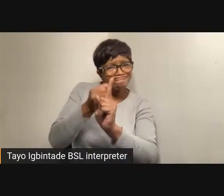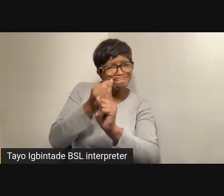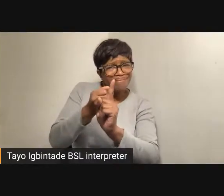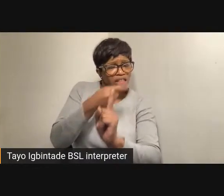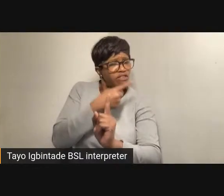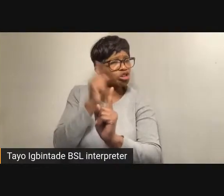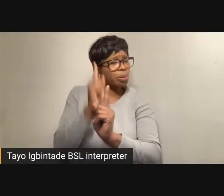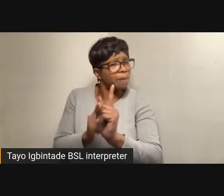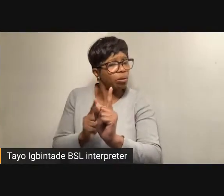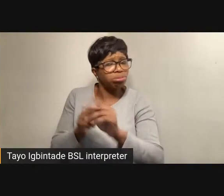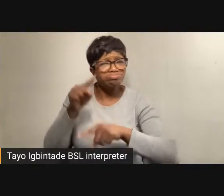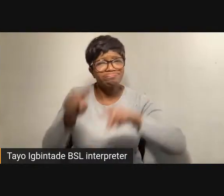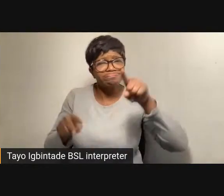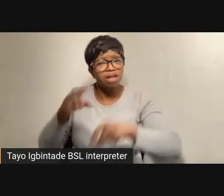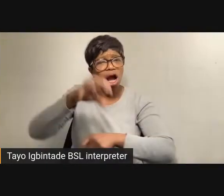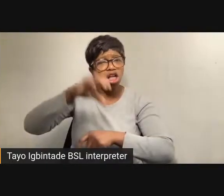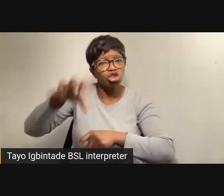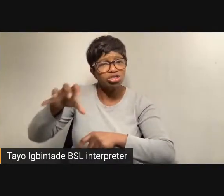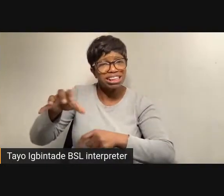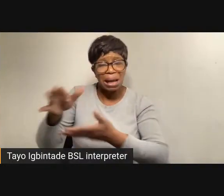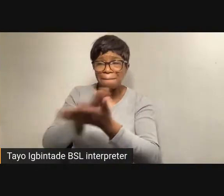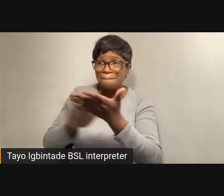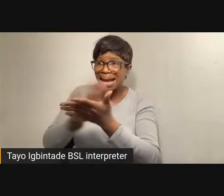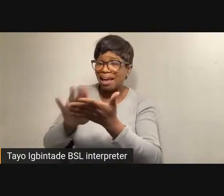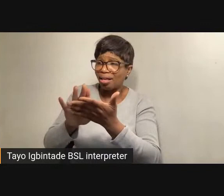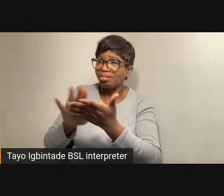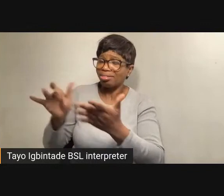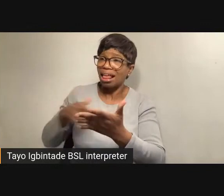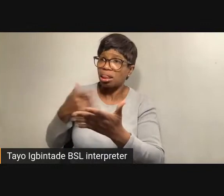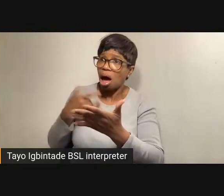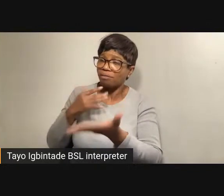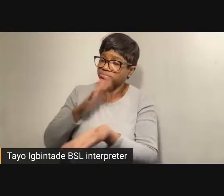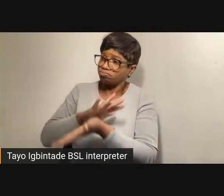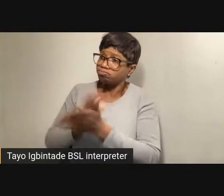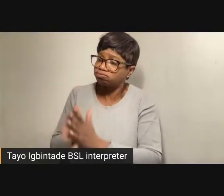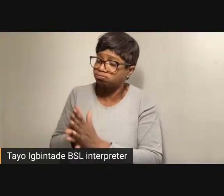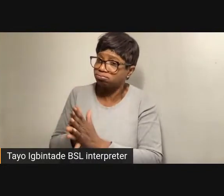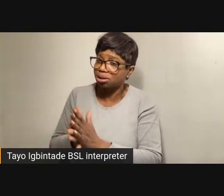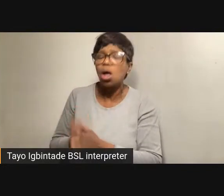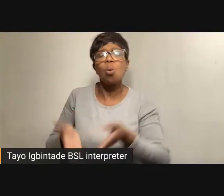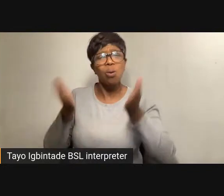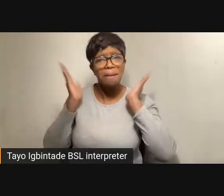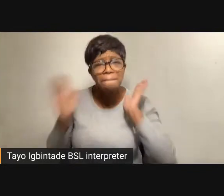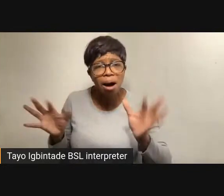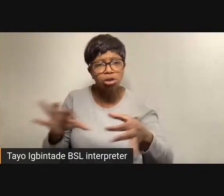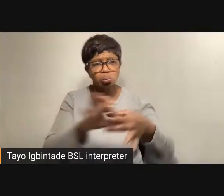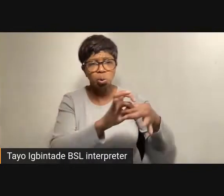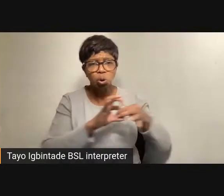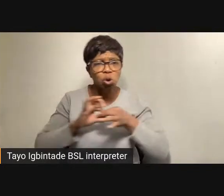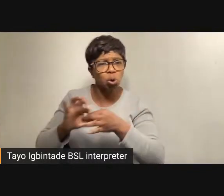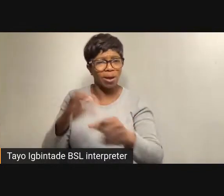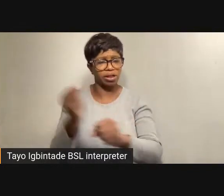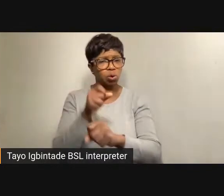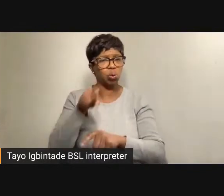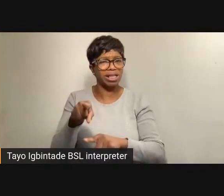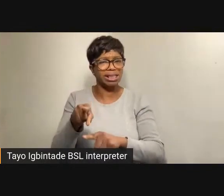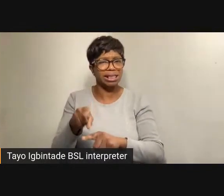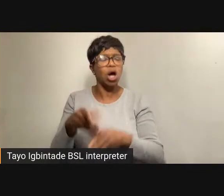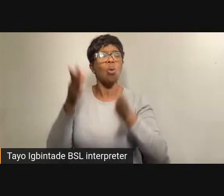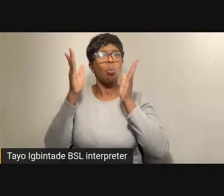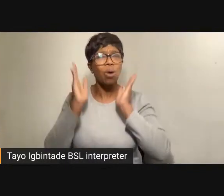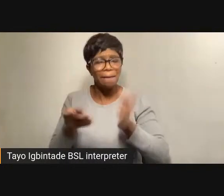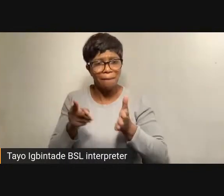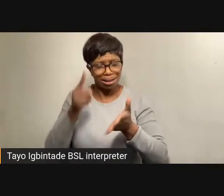countries and threatens their very existence. We must do this together. We must deliberately walk away